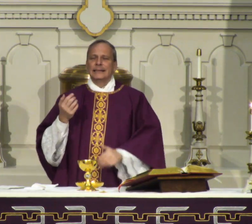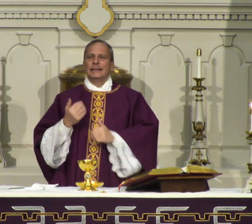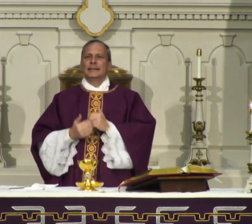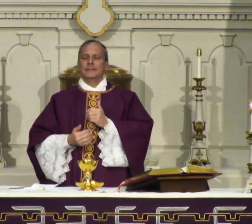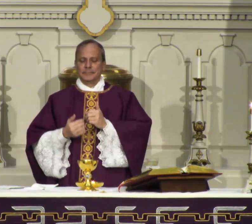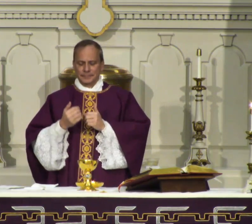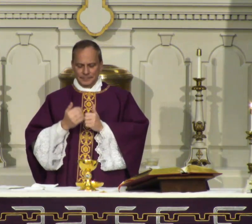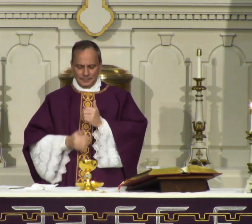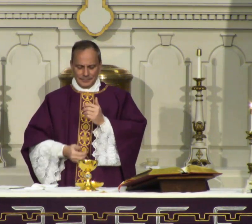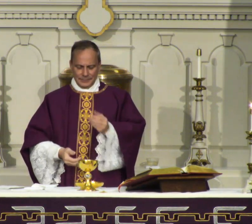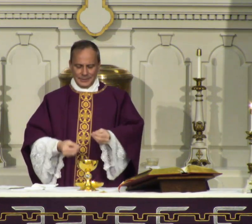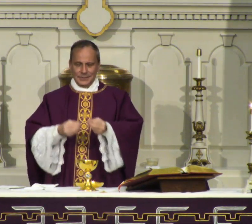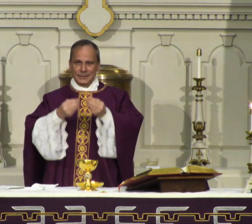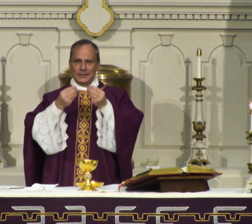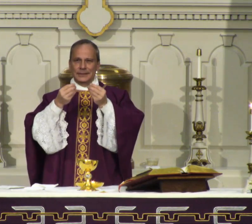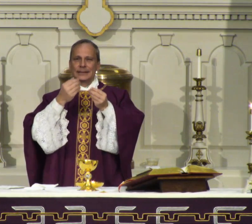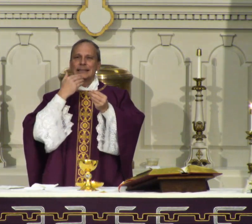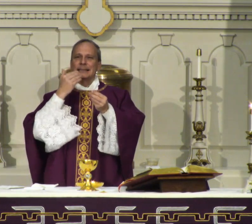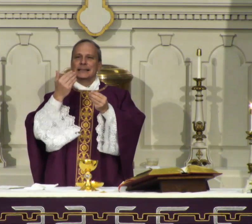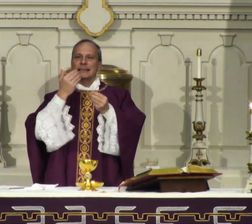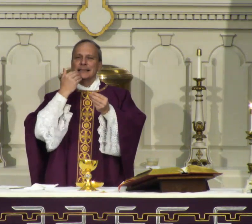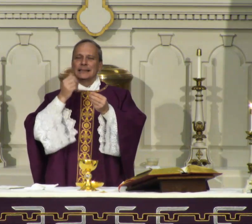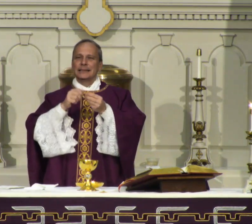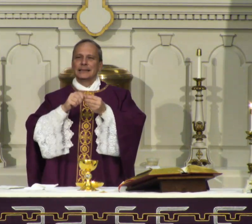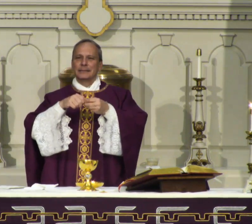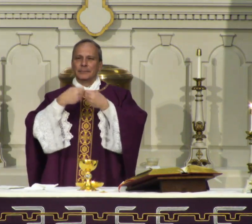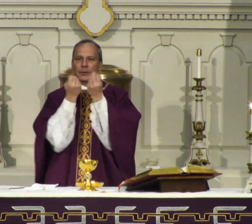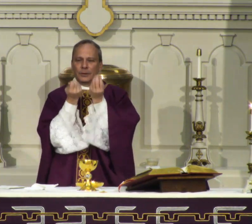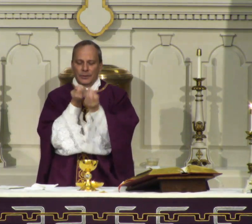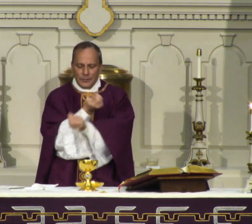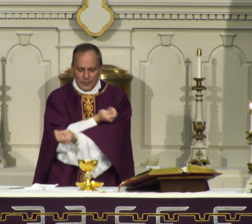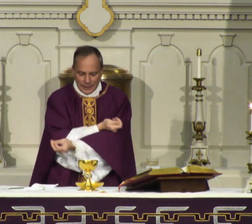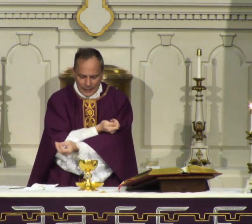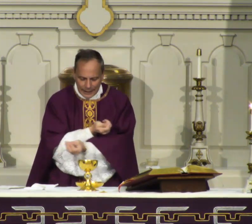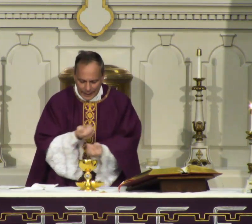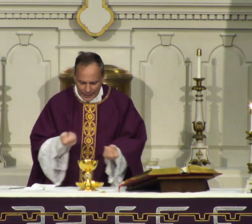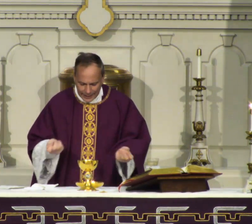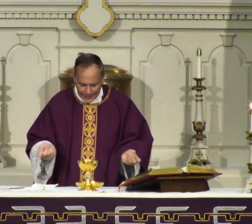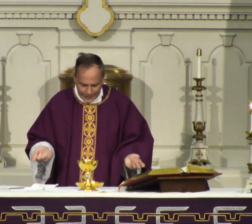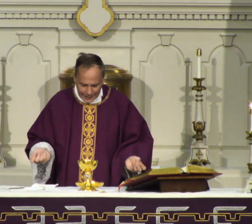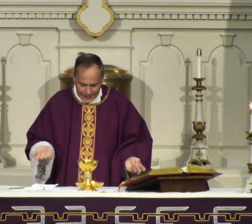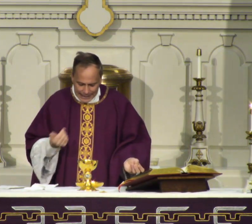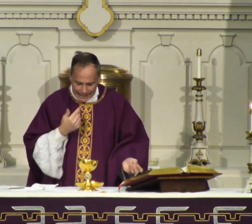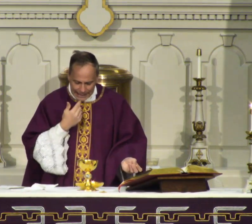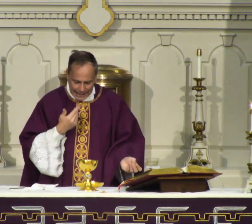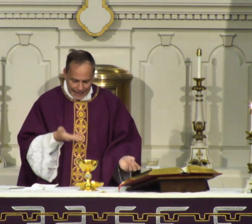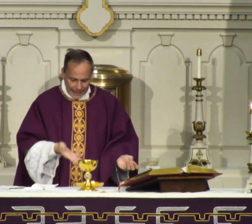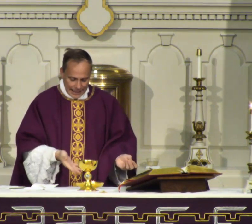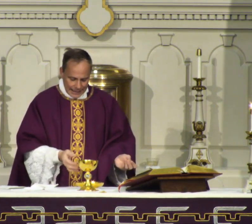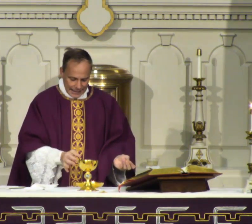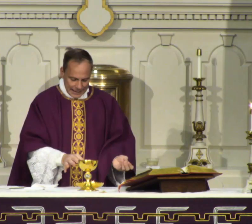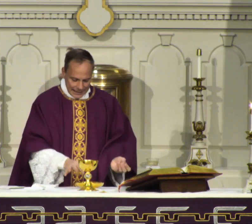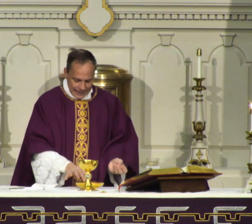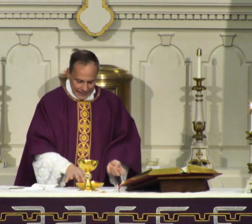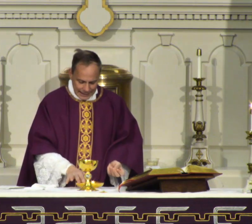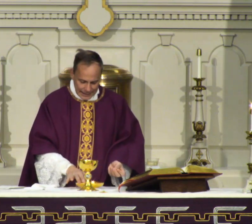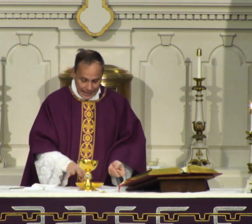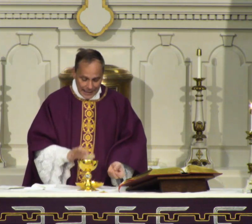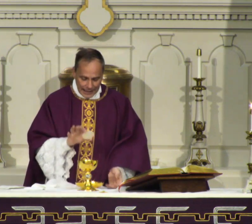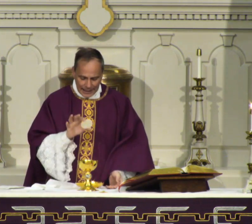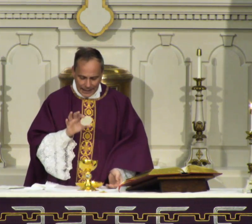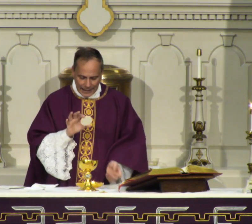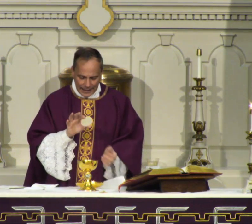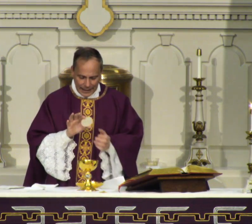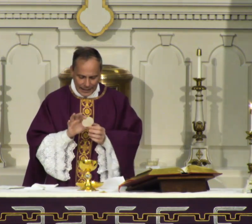he took bread and, giving thanks, broke it and gave it to his disciples, saying,